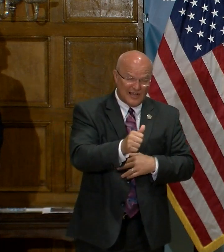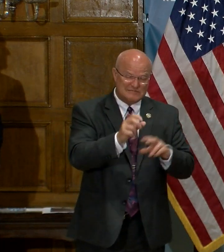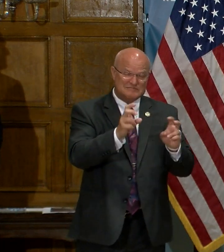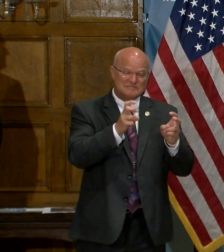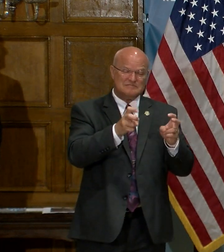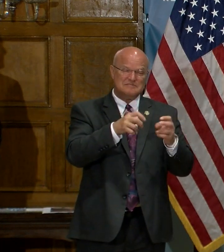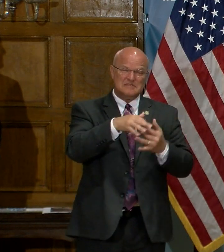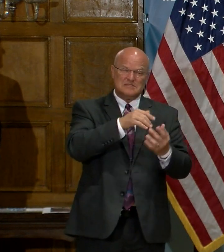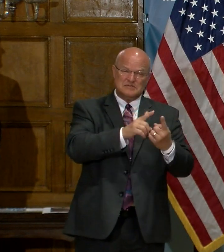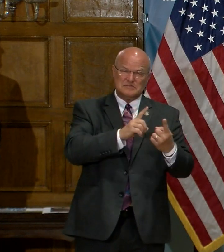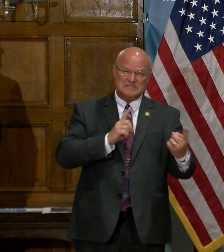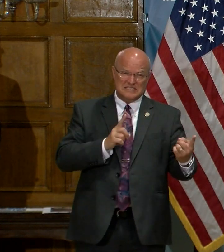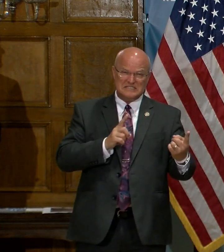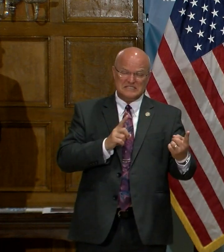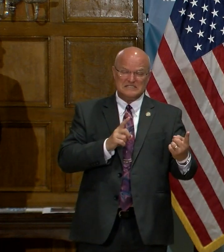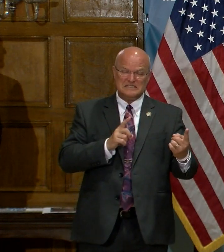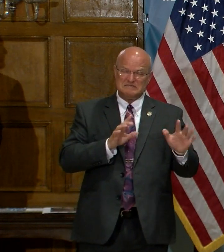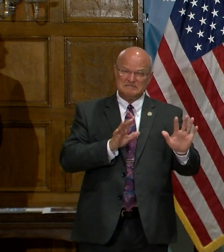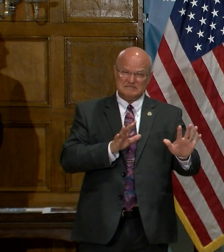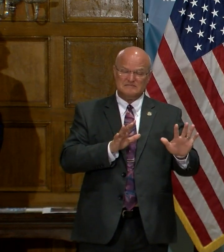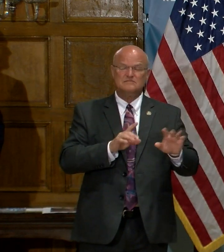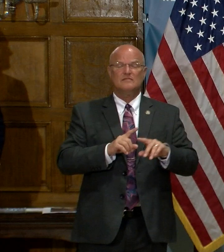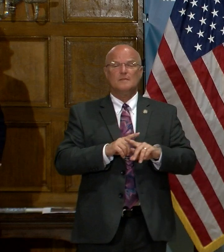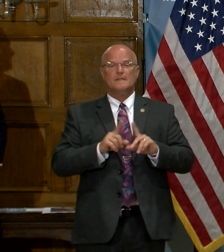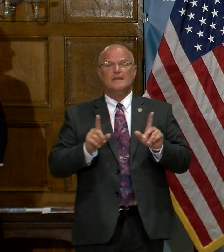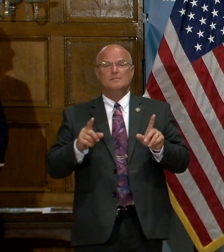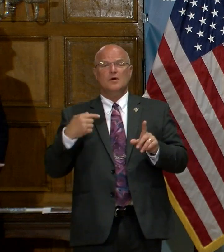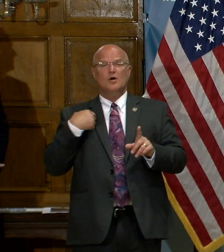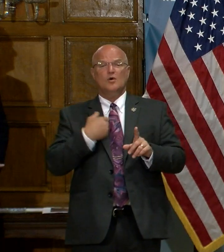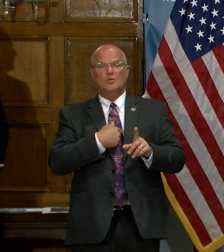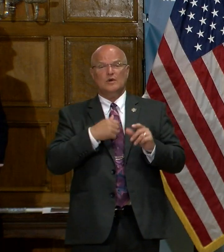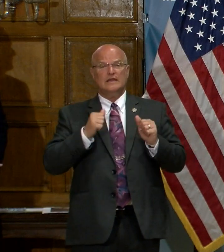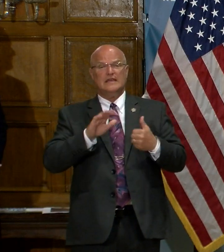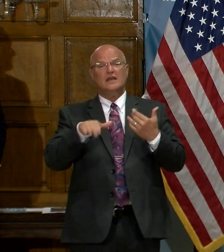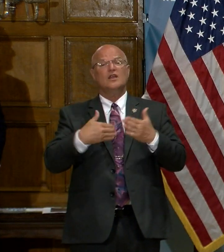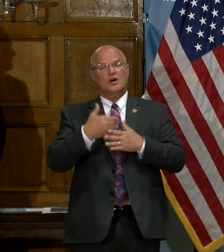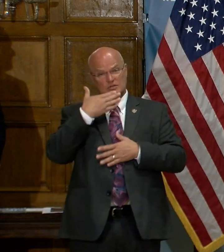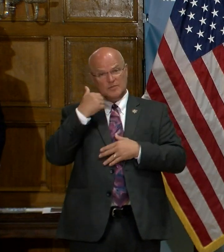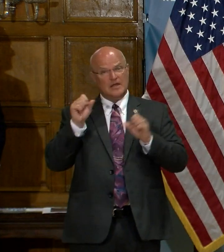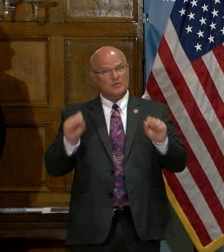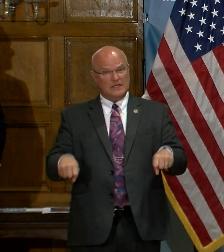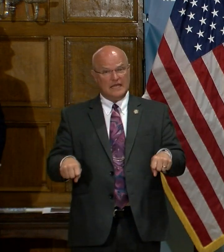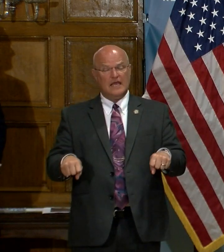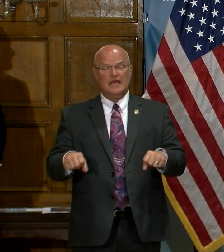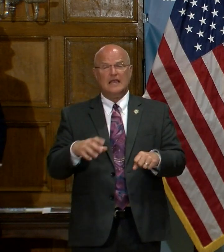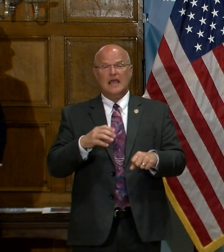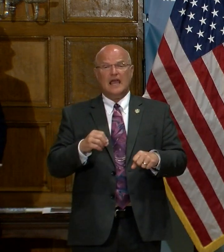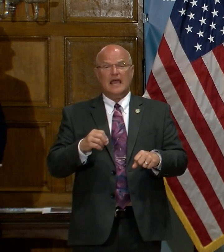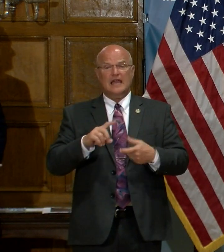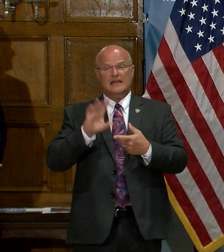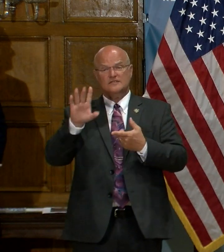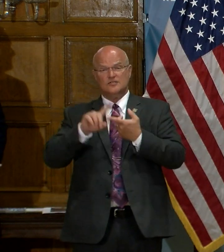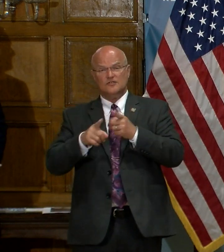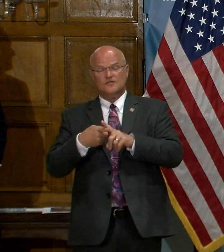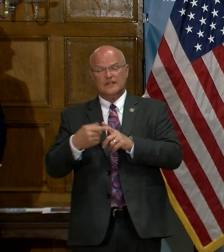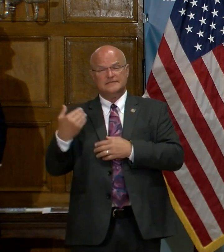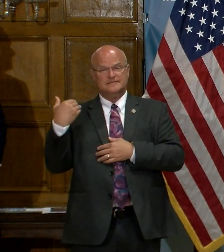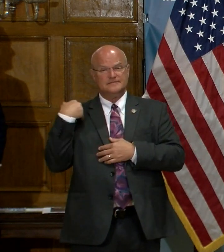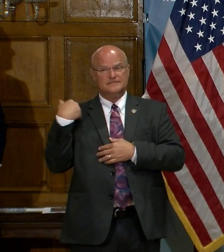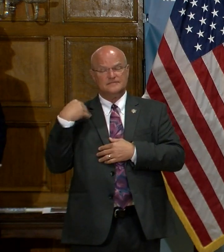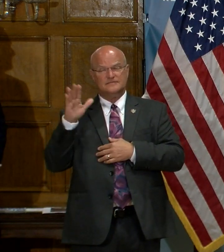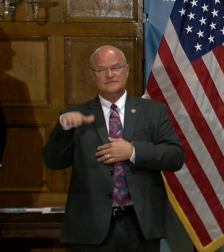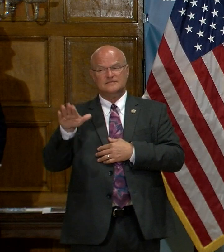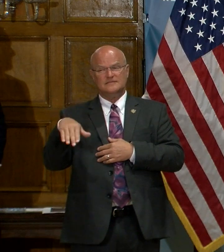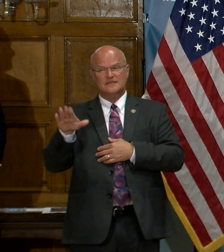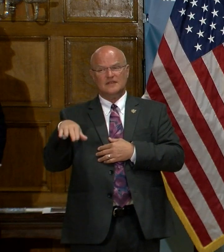in terms of maintaining the social distancing protocols. But we can all do better. And if it's a friend of yours, tap them on the shoulder